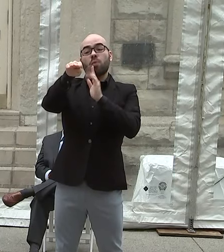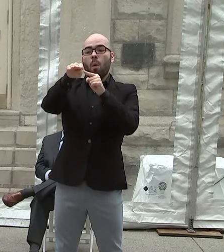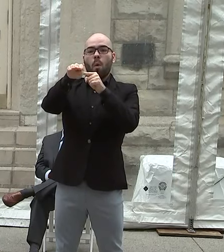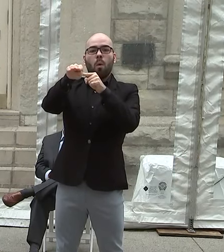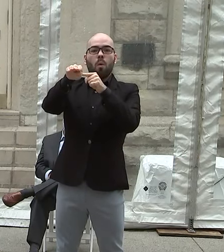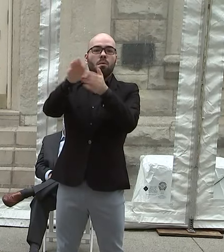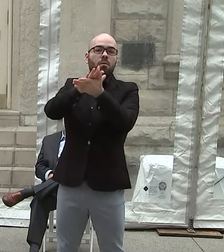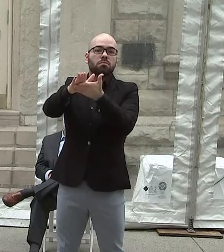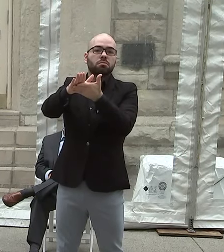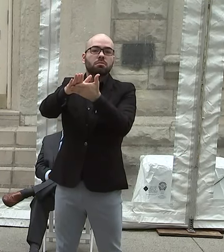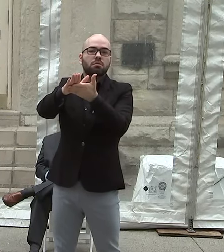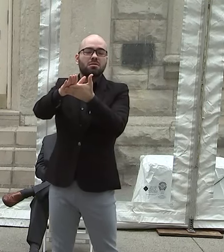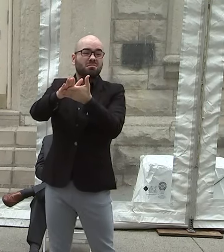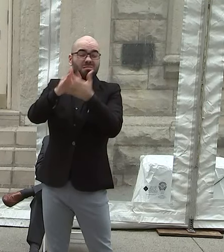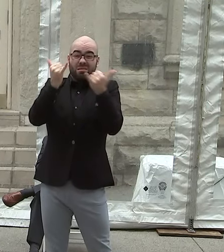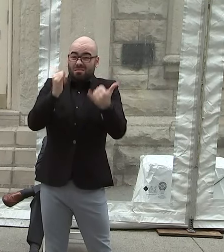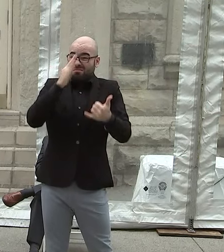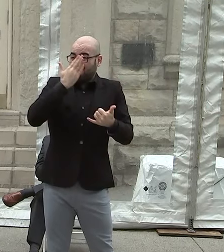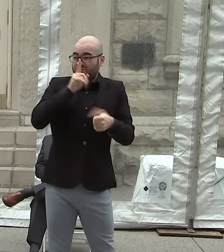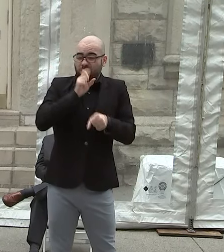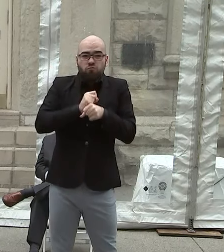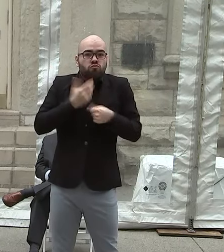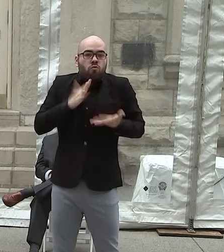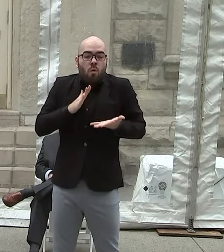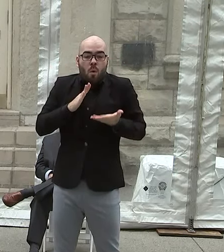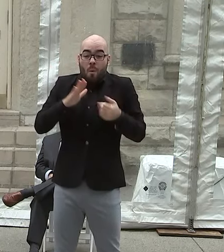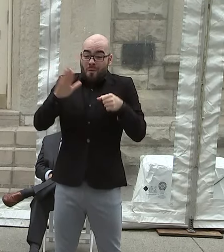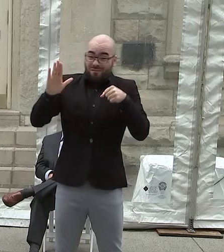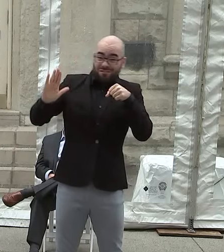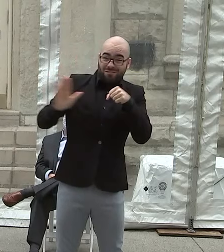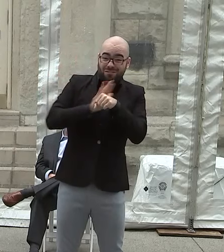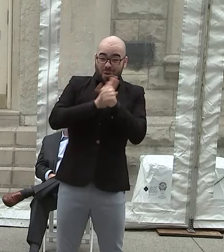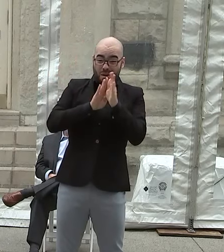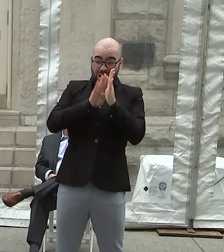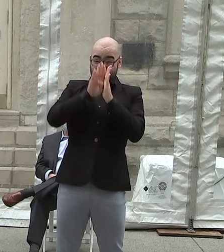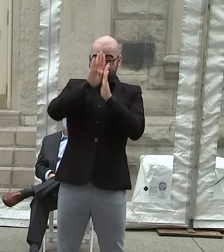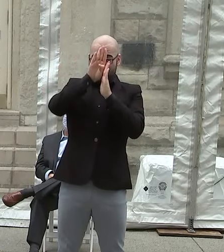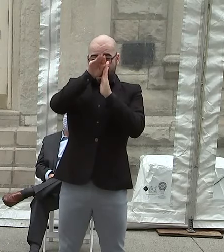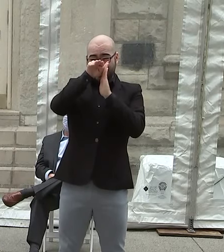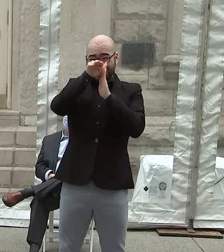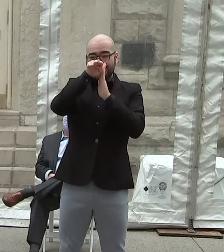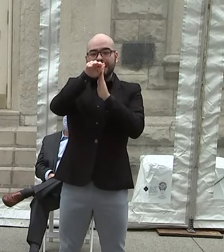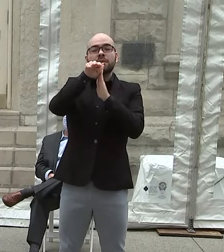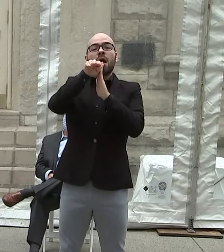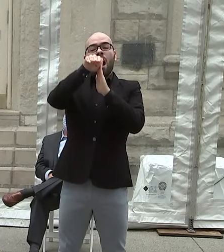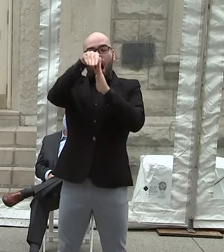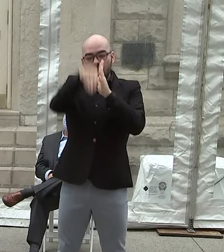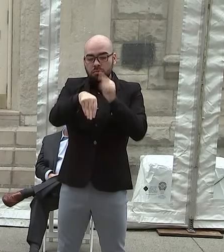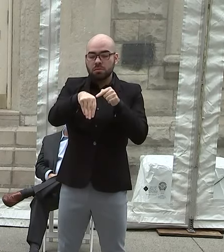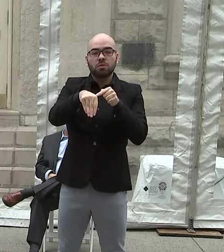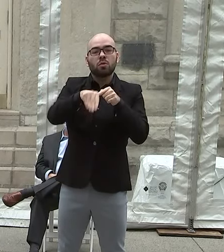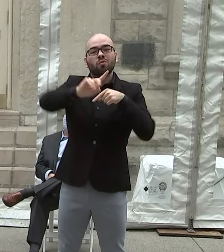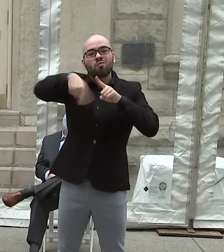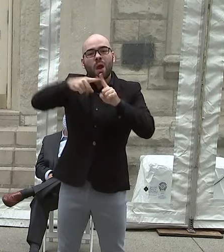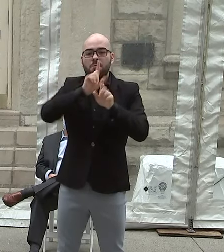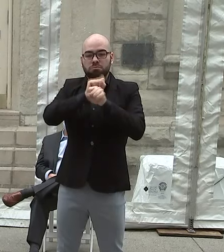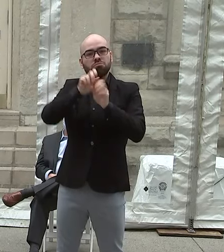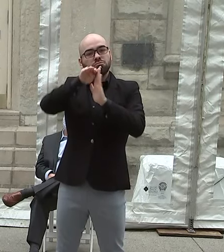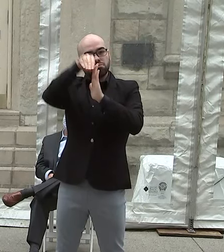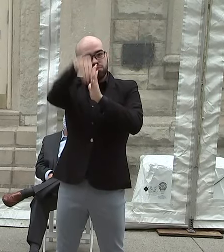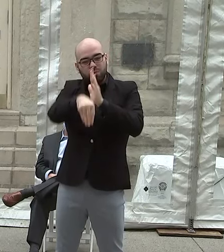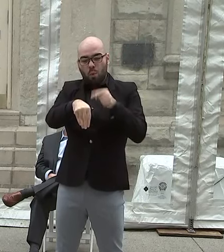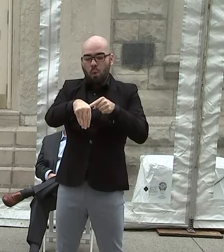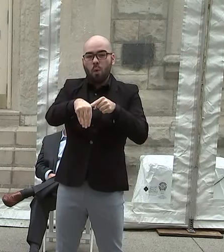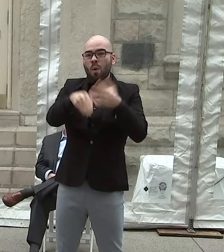at this point how long it's going to take, not just to flatten, but to decrease. And that decrease in a number of daily cases, decreases